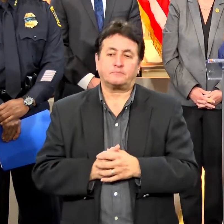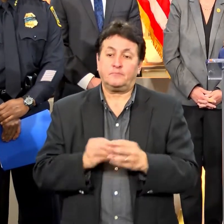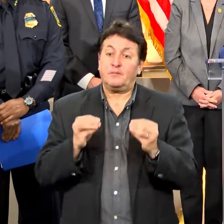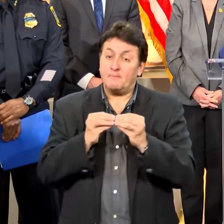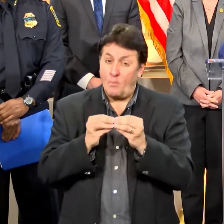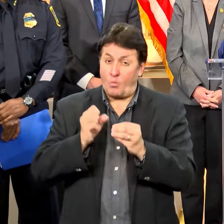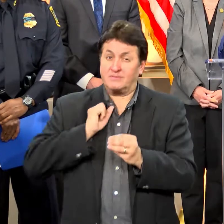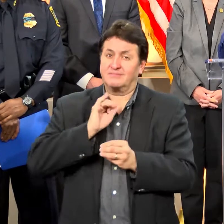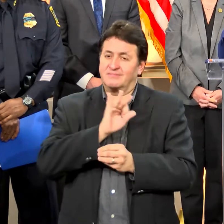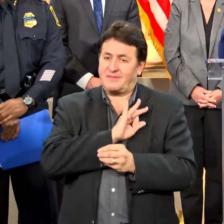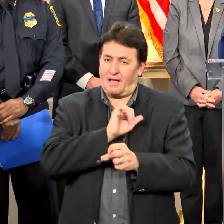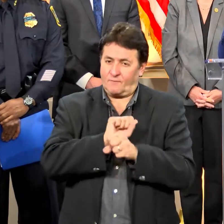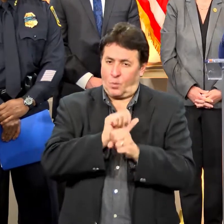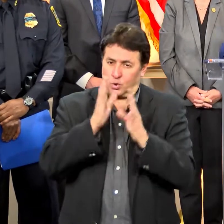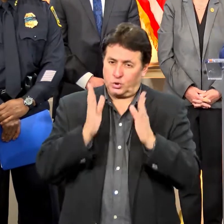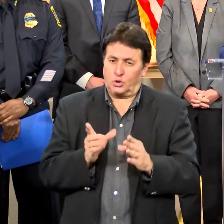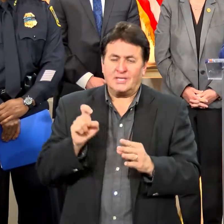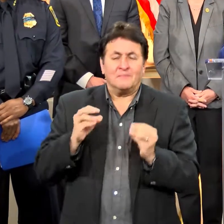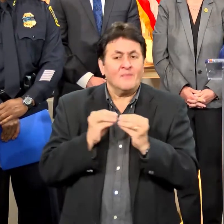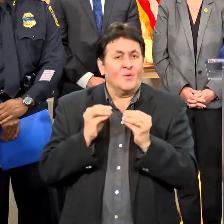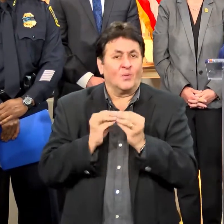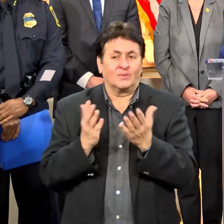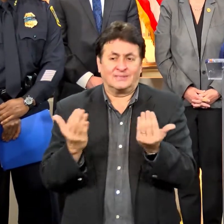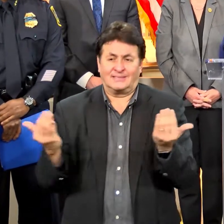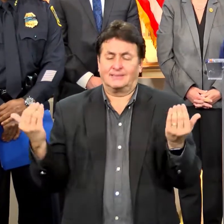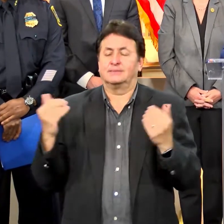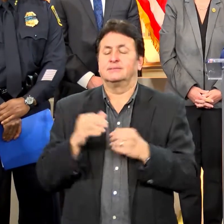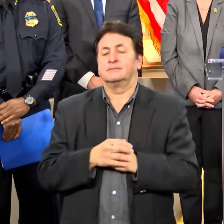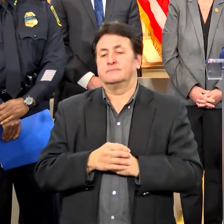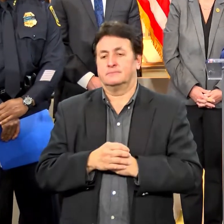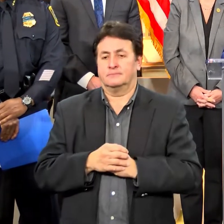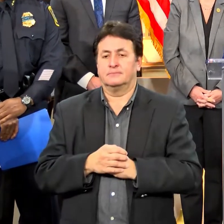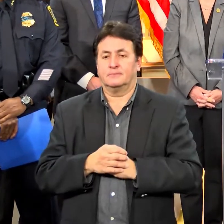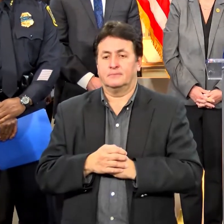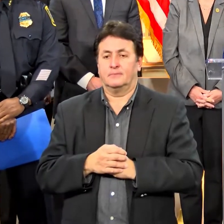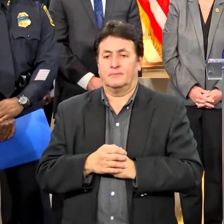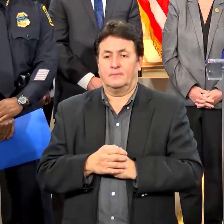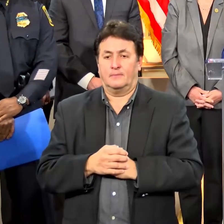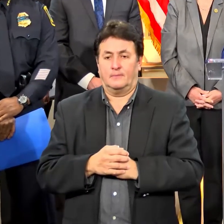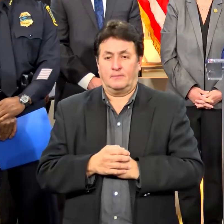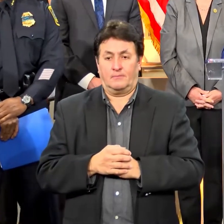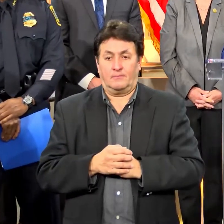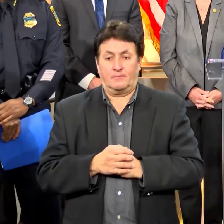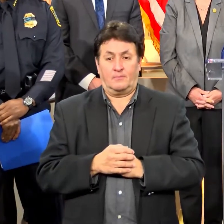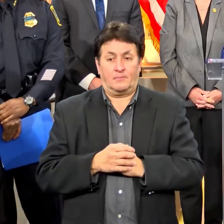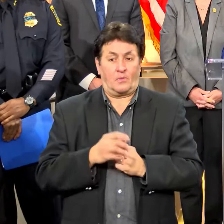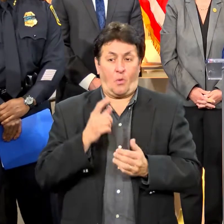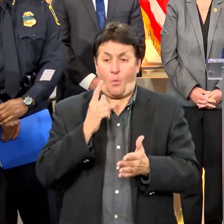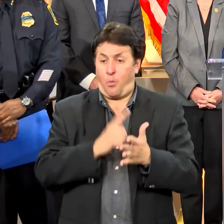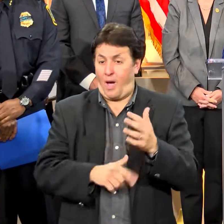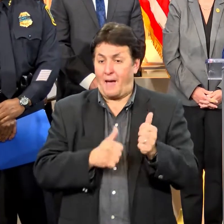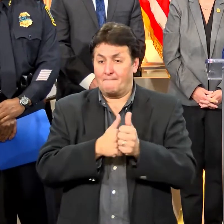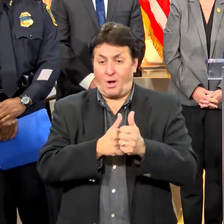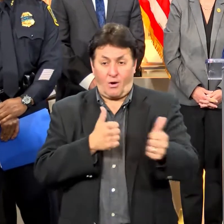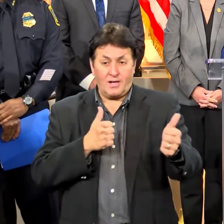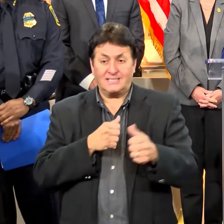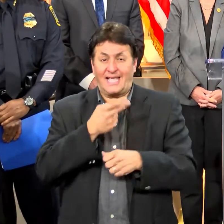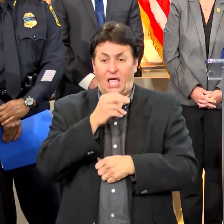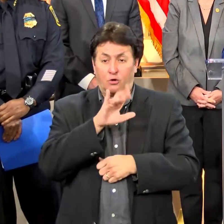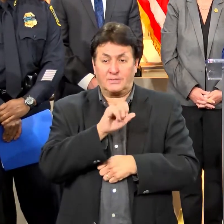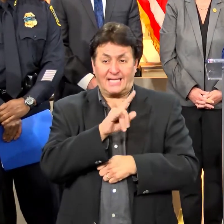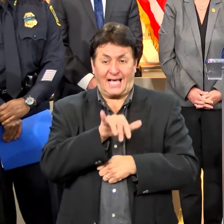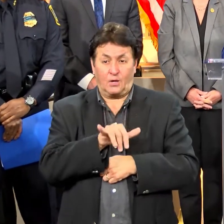more judges, more staffing. But the backlog in Harris County is too